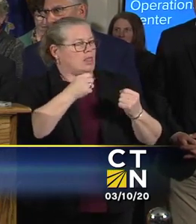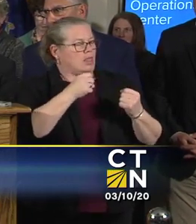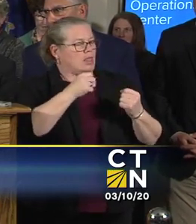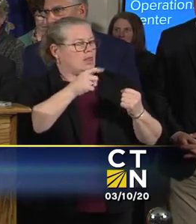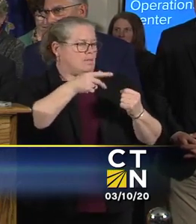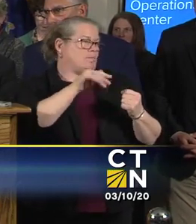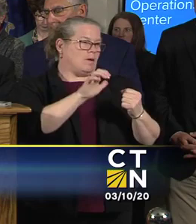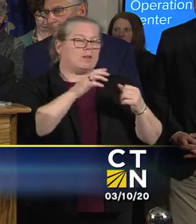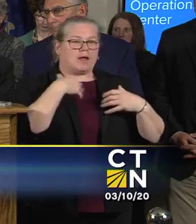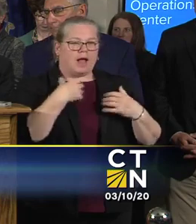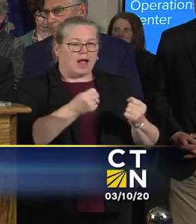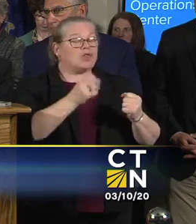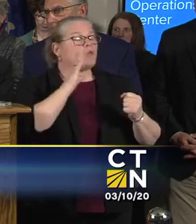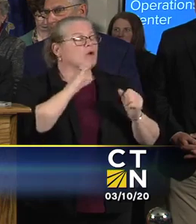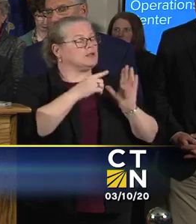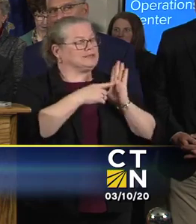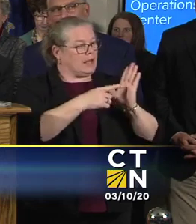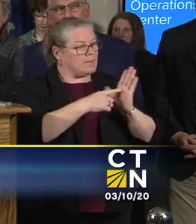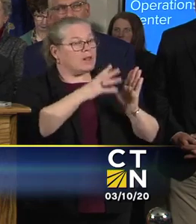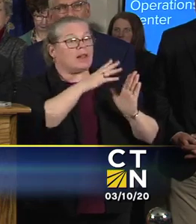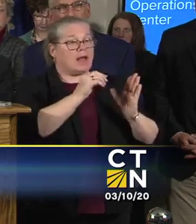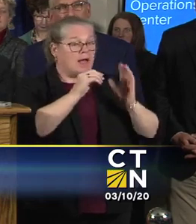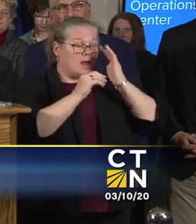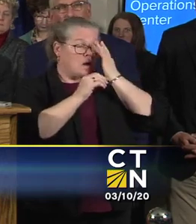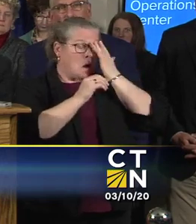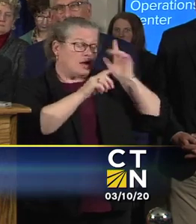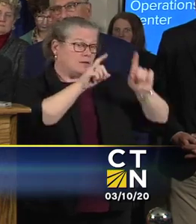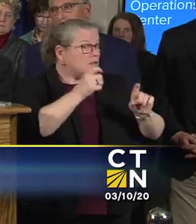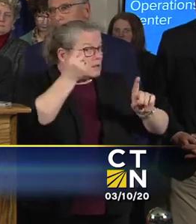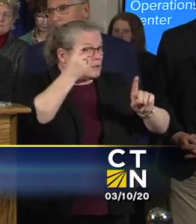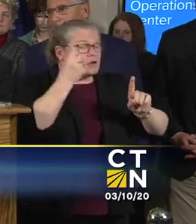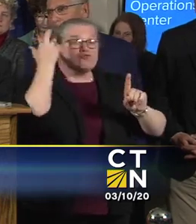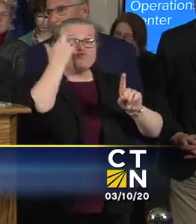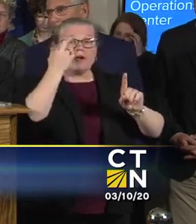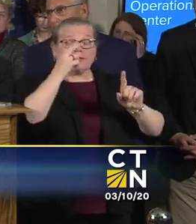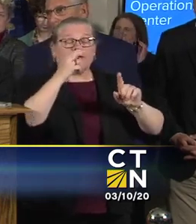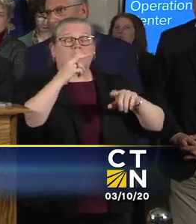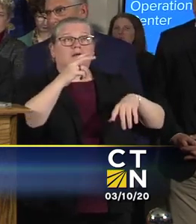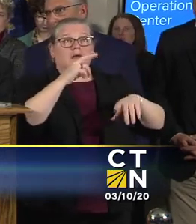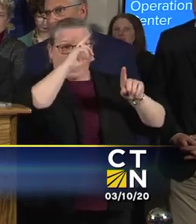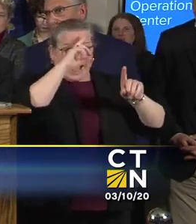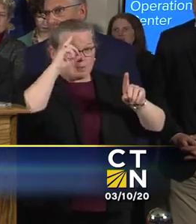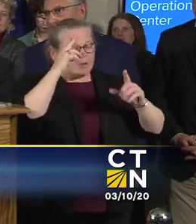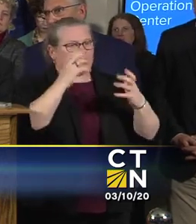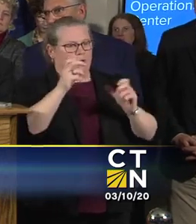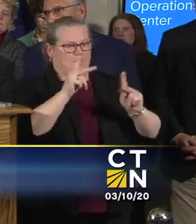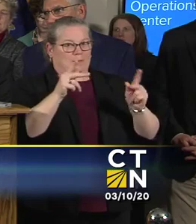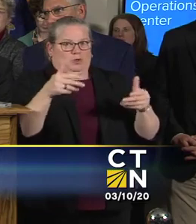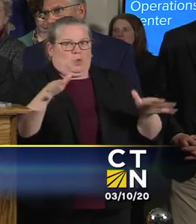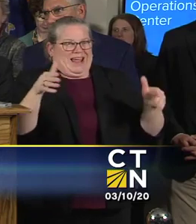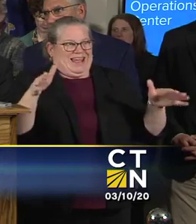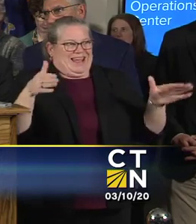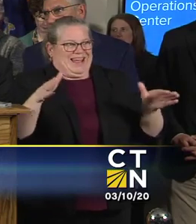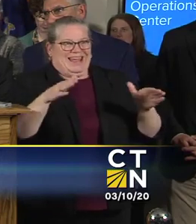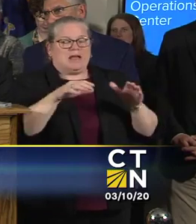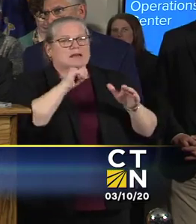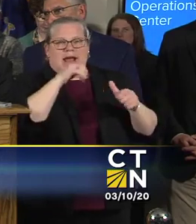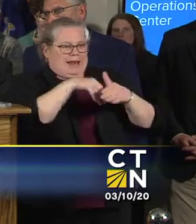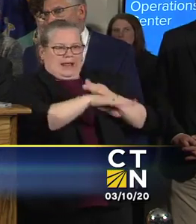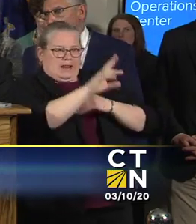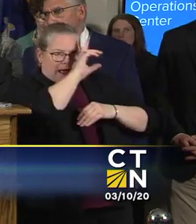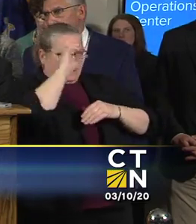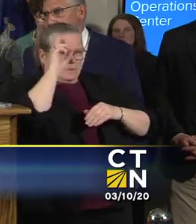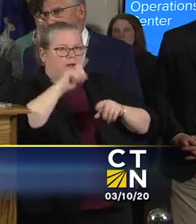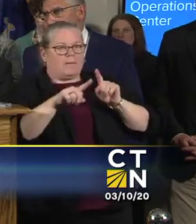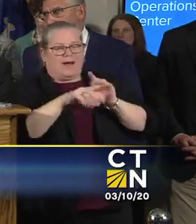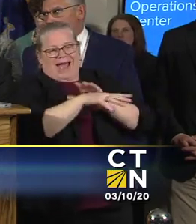these hospitals, their goal is to keep individuals away and out of the hospital setting. So what these hospitals are doing is looking at how they can